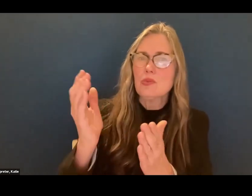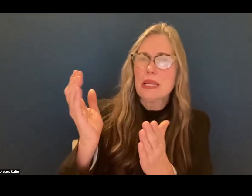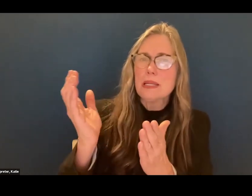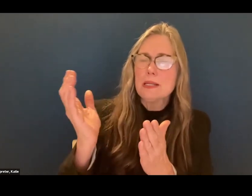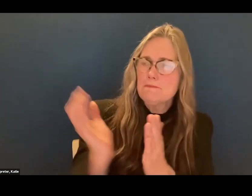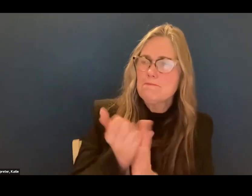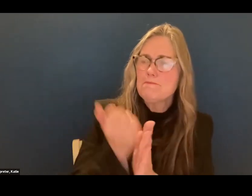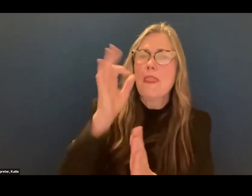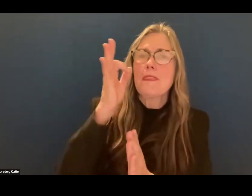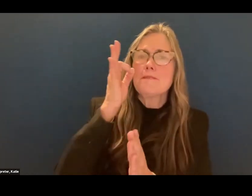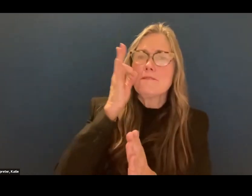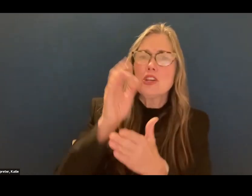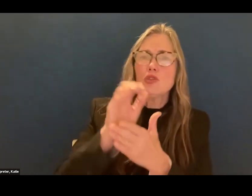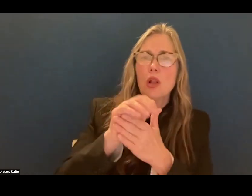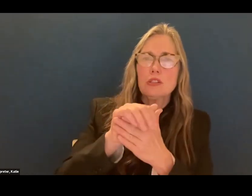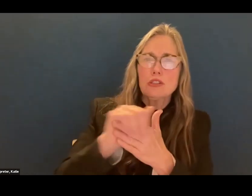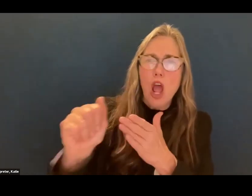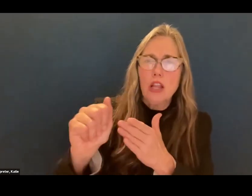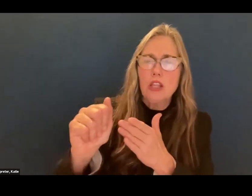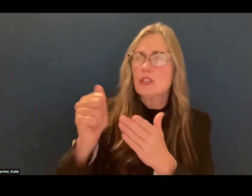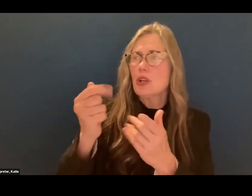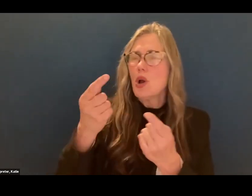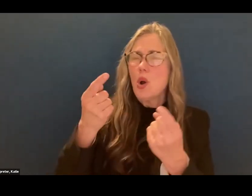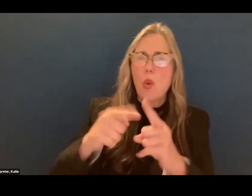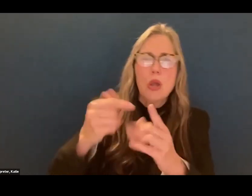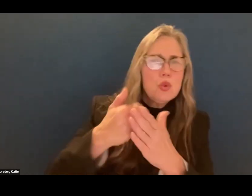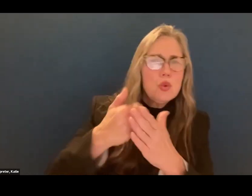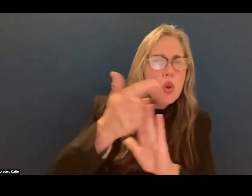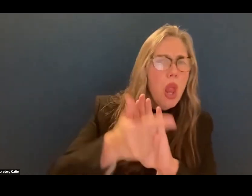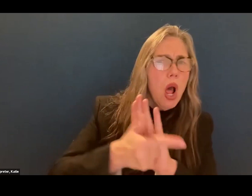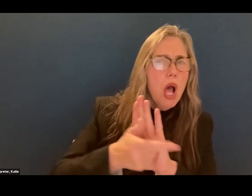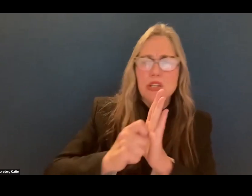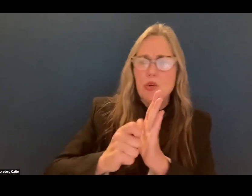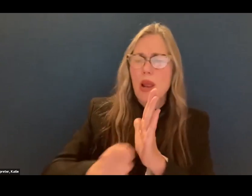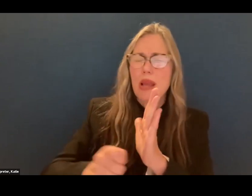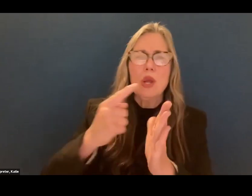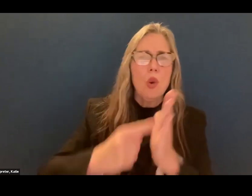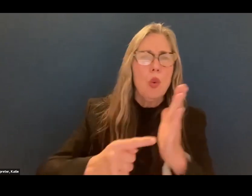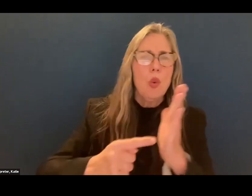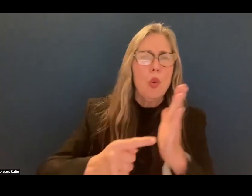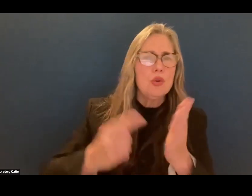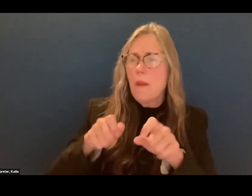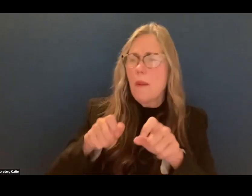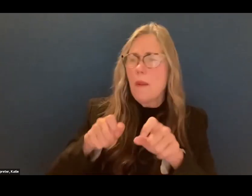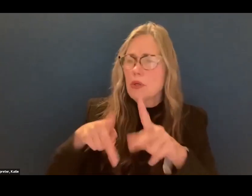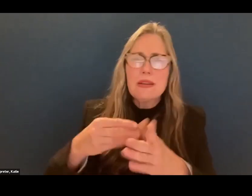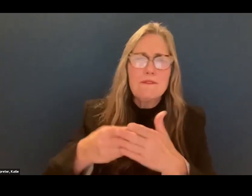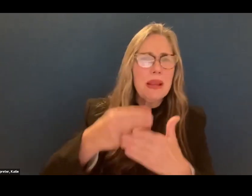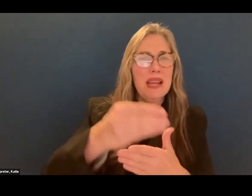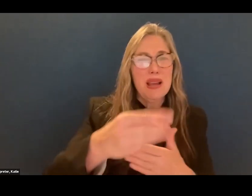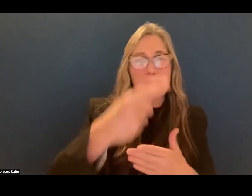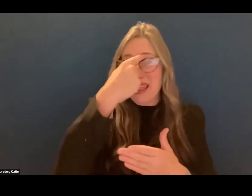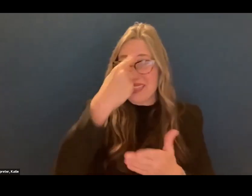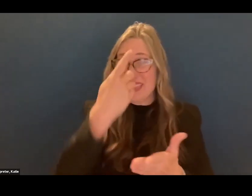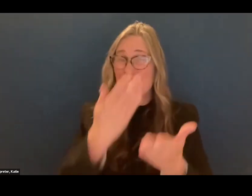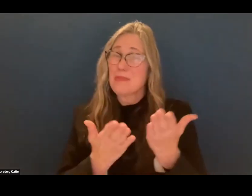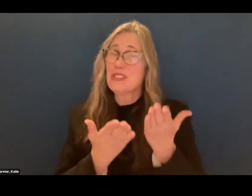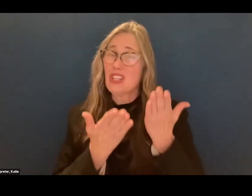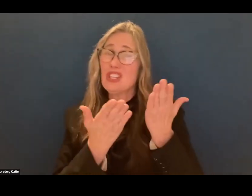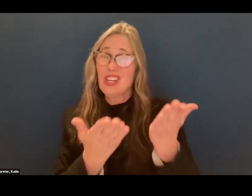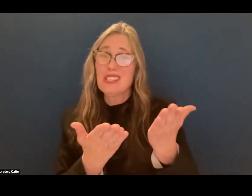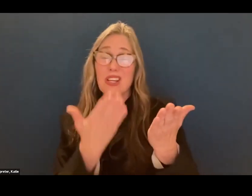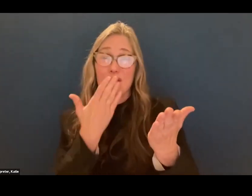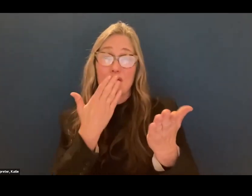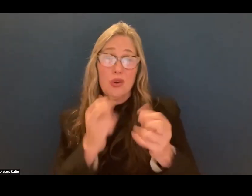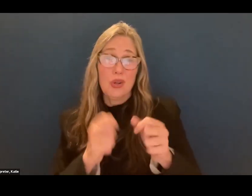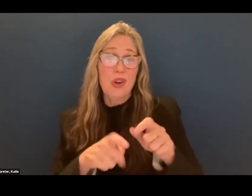of the federal dollars or spending that's going there? So that might be something we think about, not to add anything to your plate, but I think that might be another